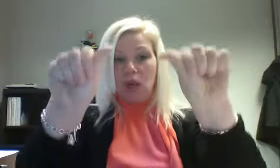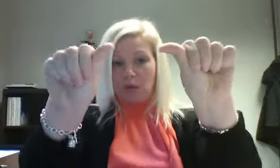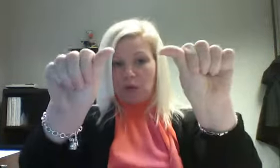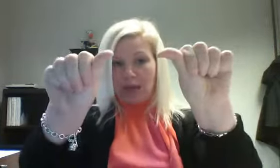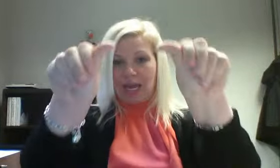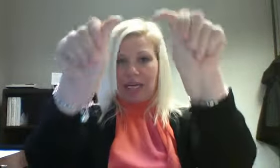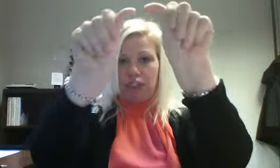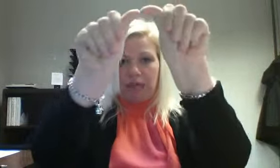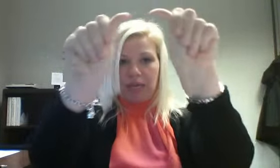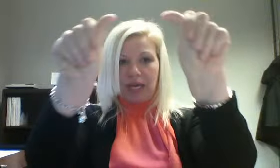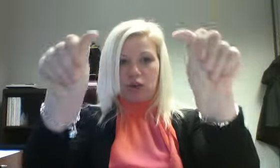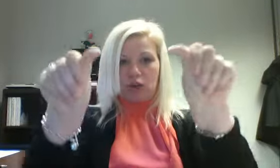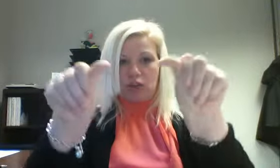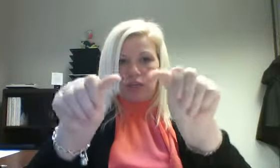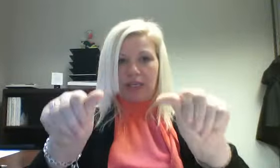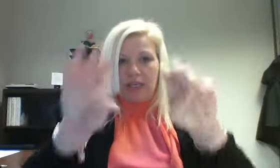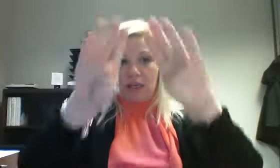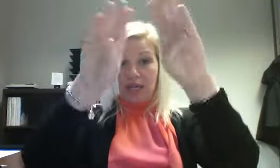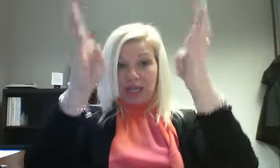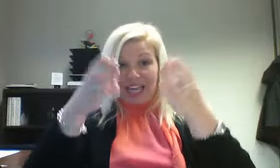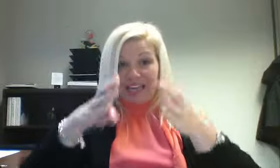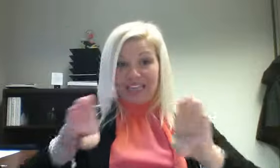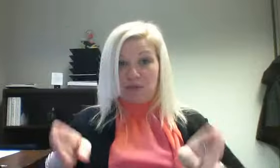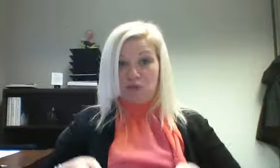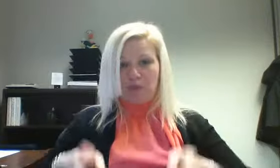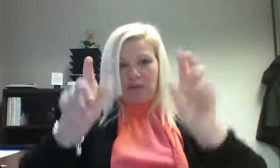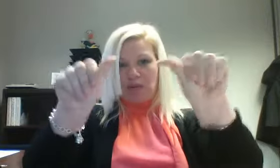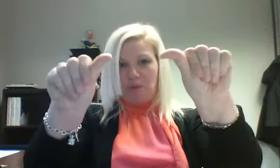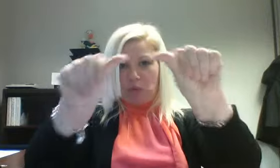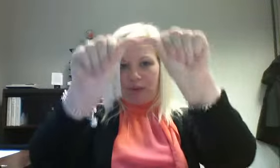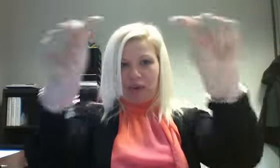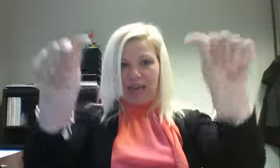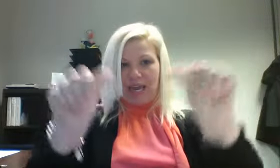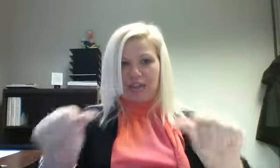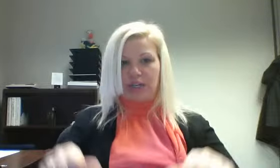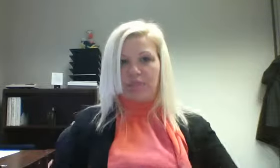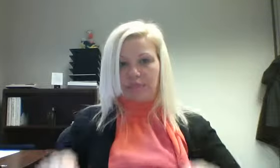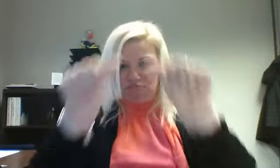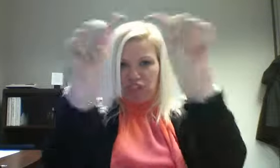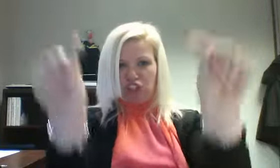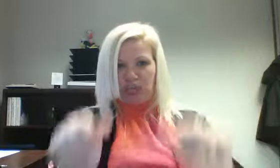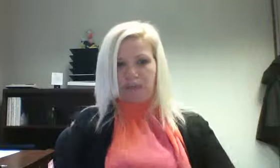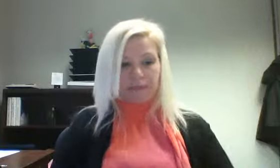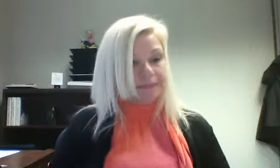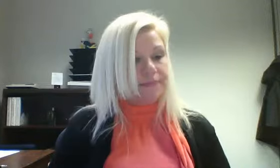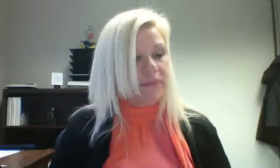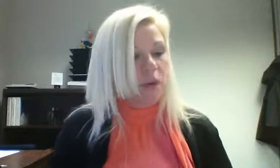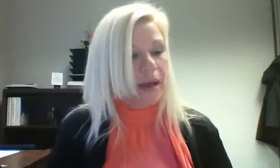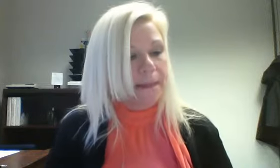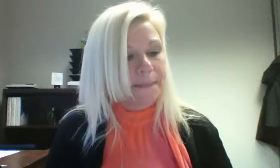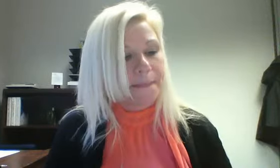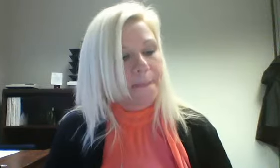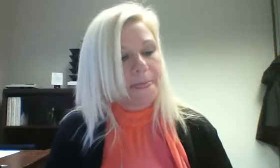With your A hand shape, like you're doing like this movement, but with your A hand shape. Shape. Okay?